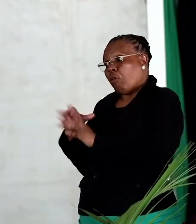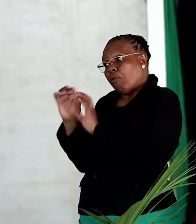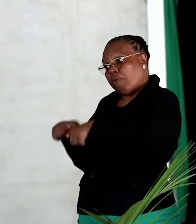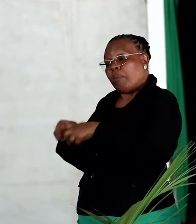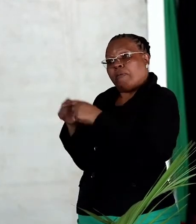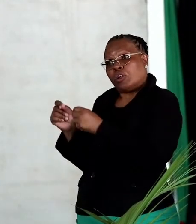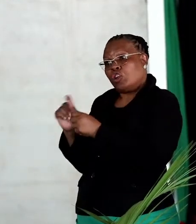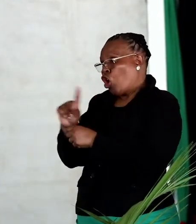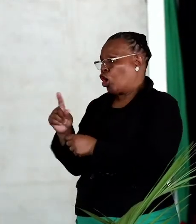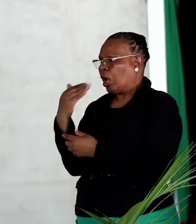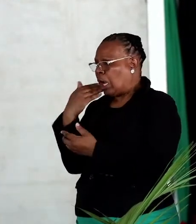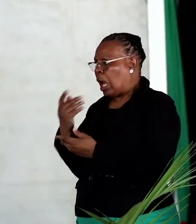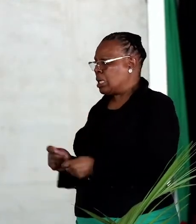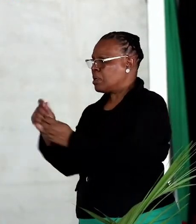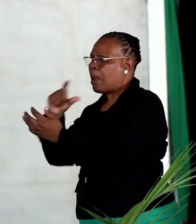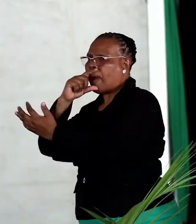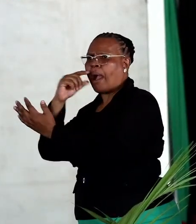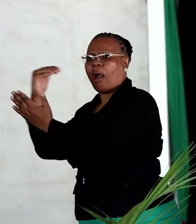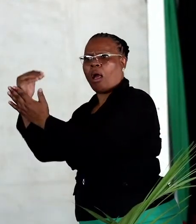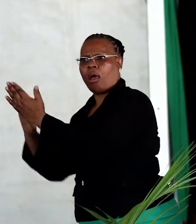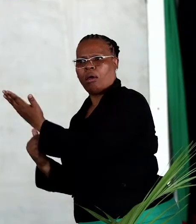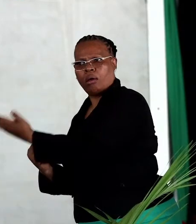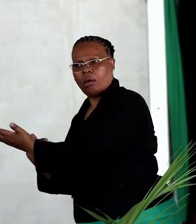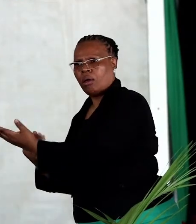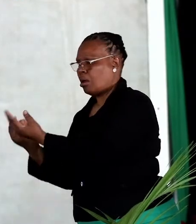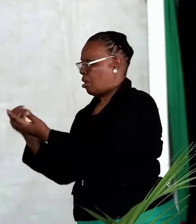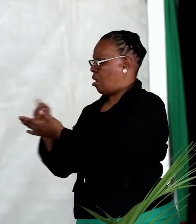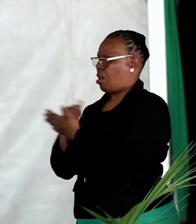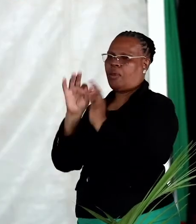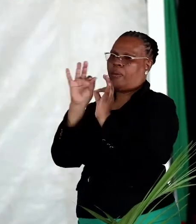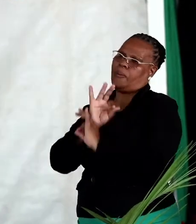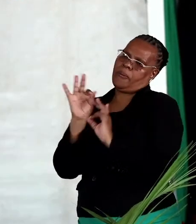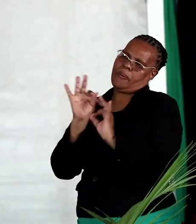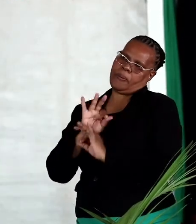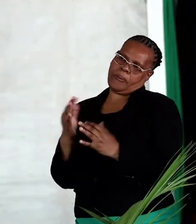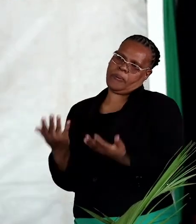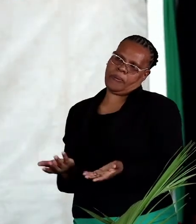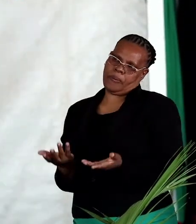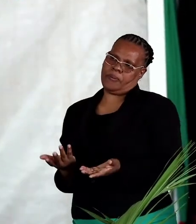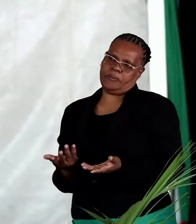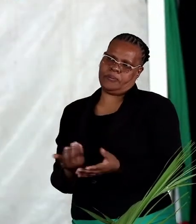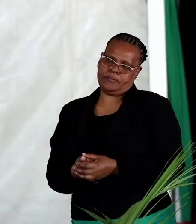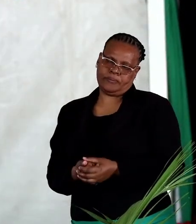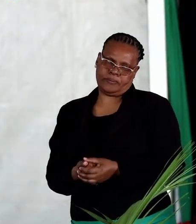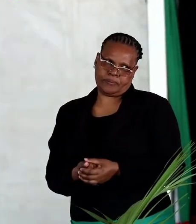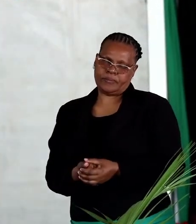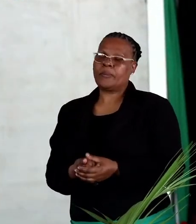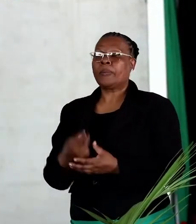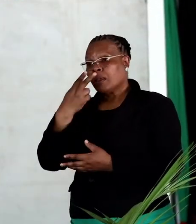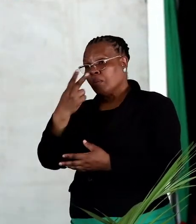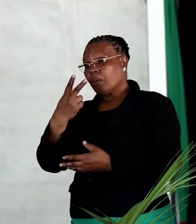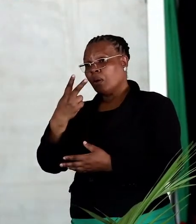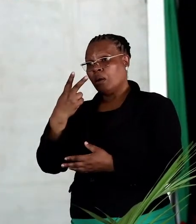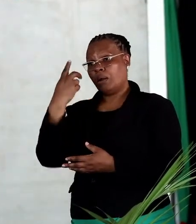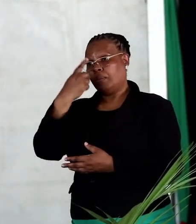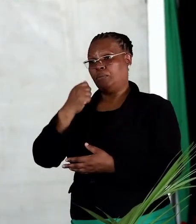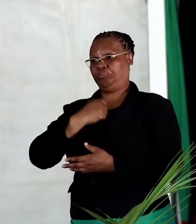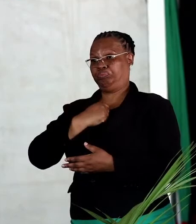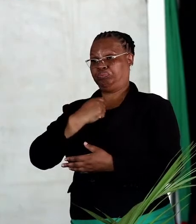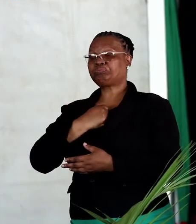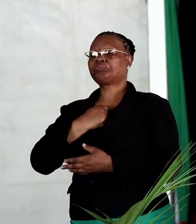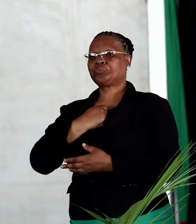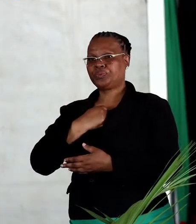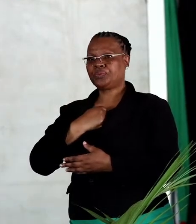Sizibonele nathi ngamehlo ethu into kokubana abanye abantu ezinye i-departments bezenzile commitments ze